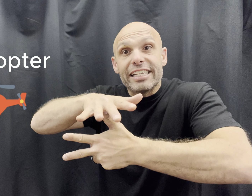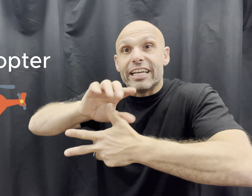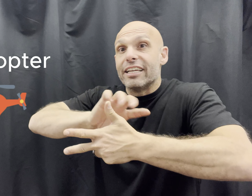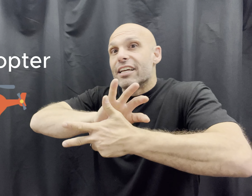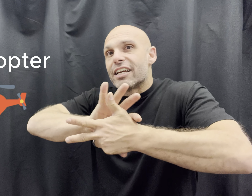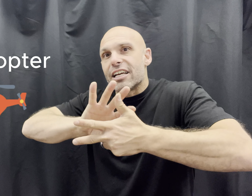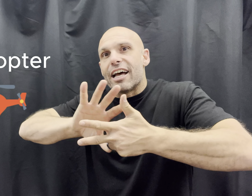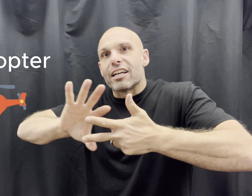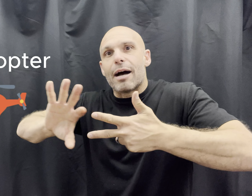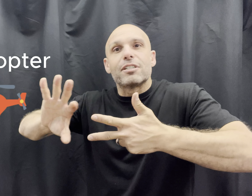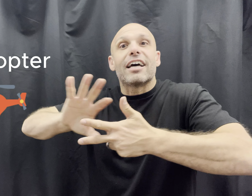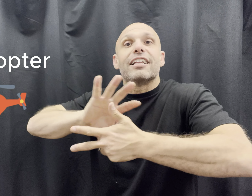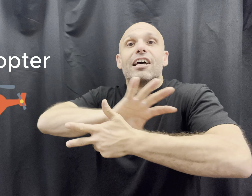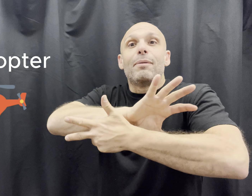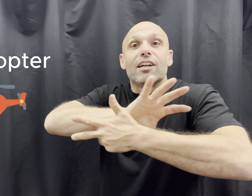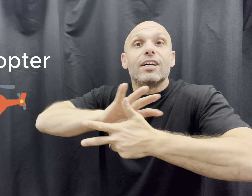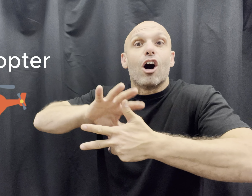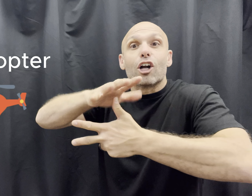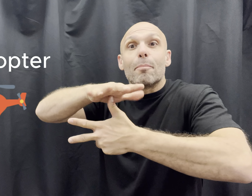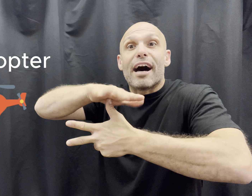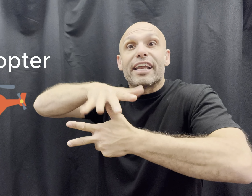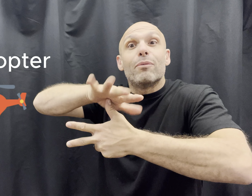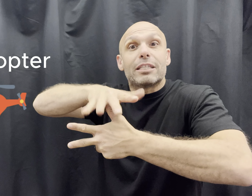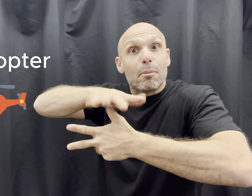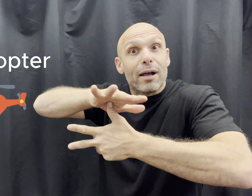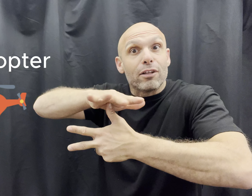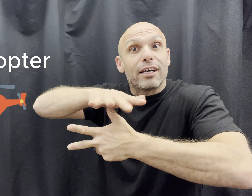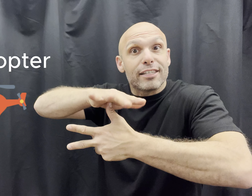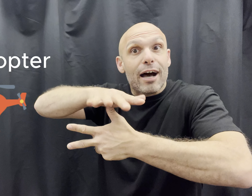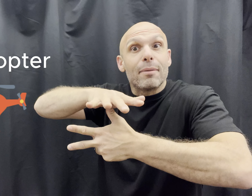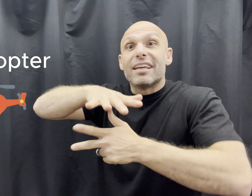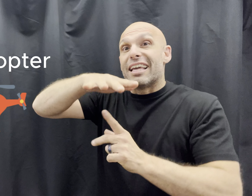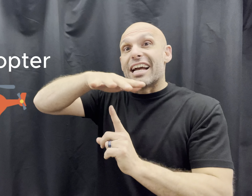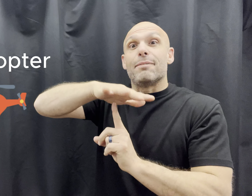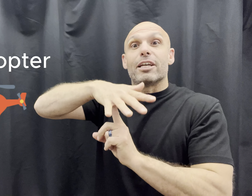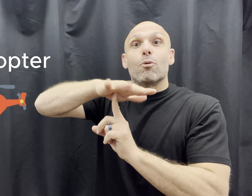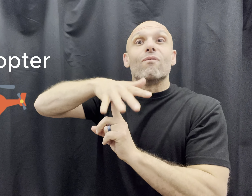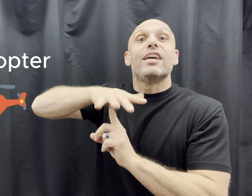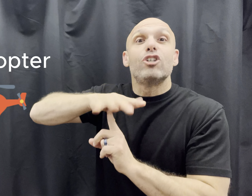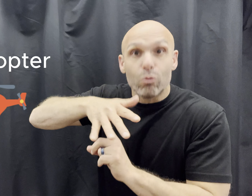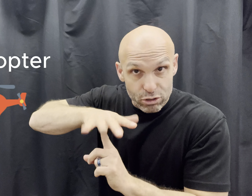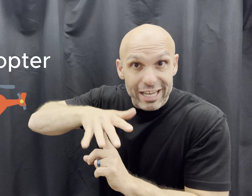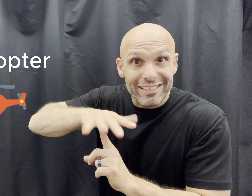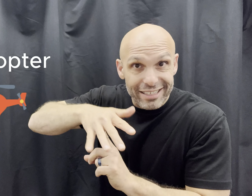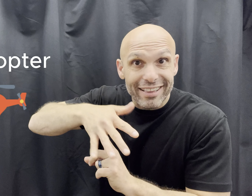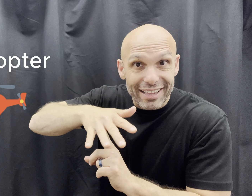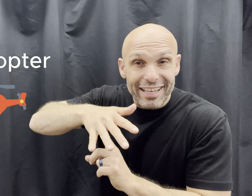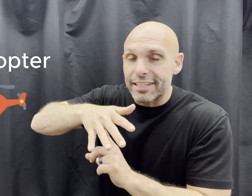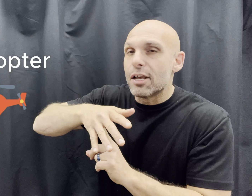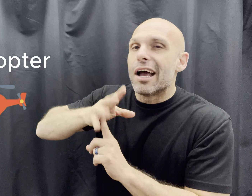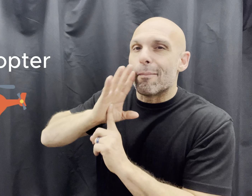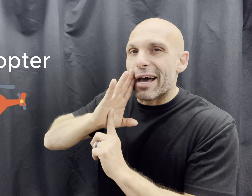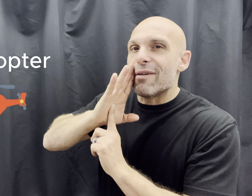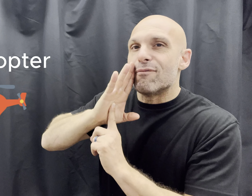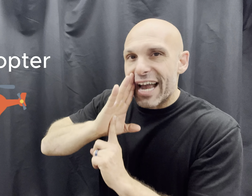see, because the helicopter's got a little bit of a longer body with the propeller on top. It actually makes more visual sense than this, but it